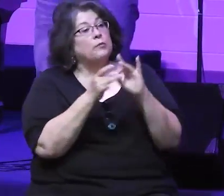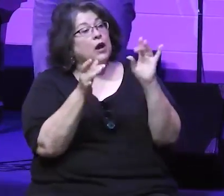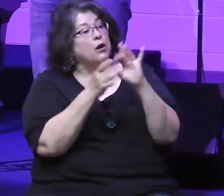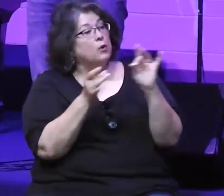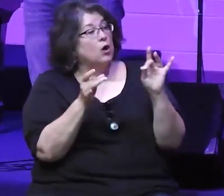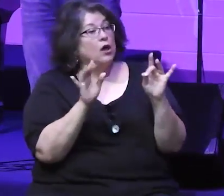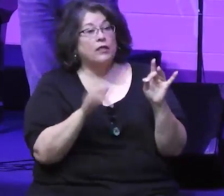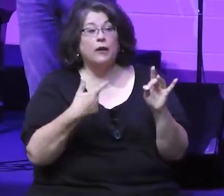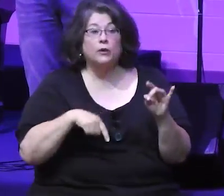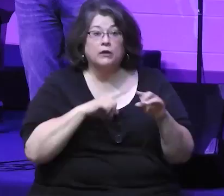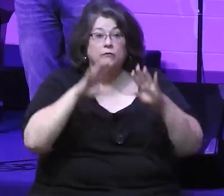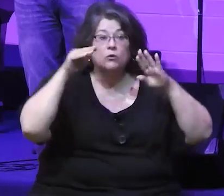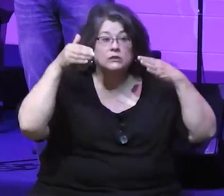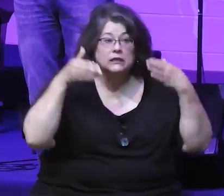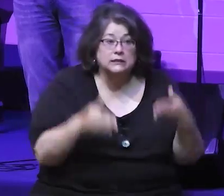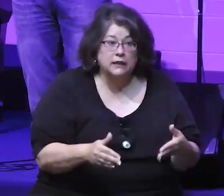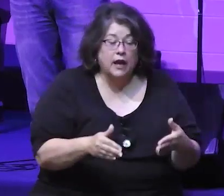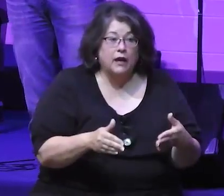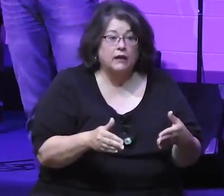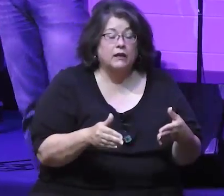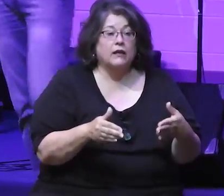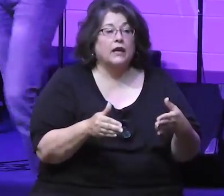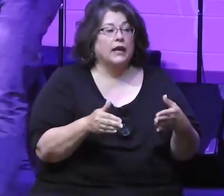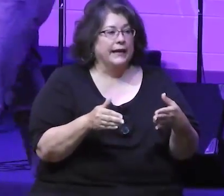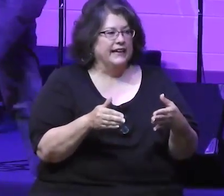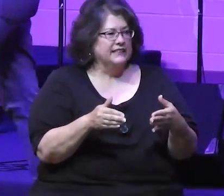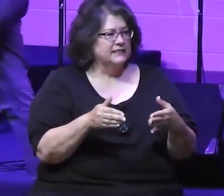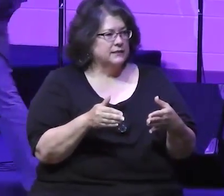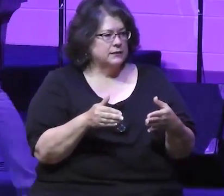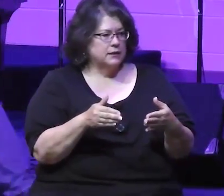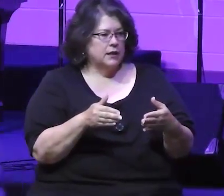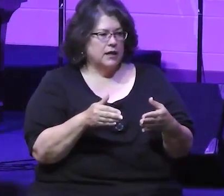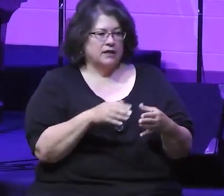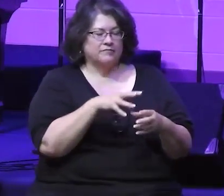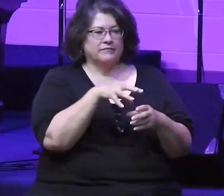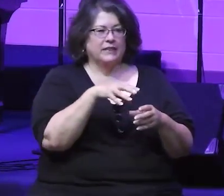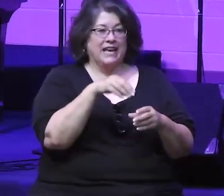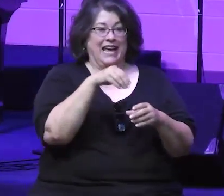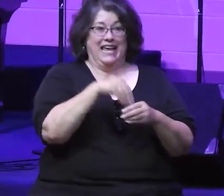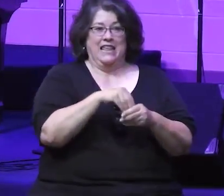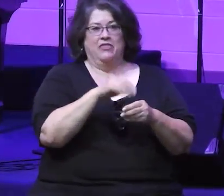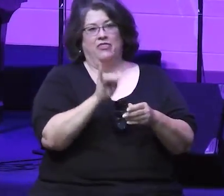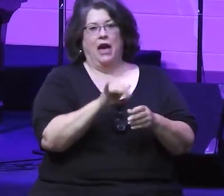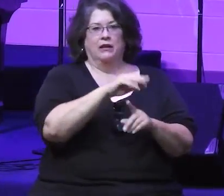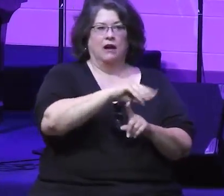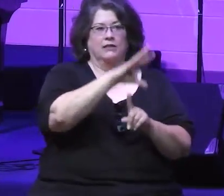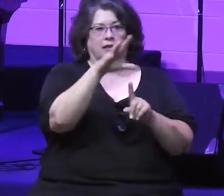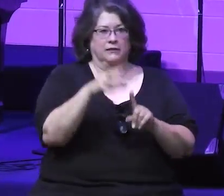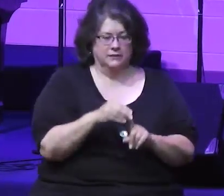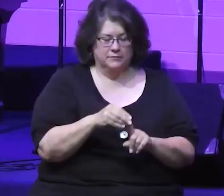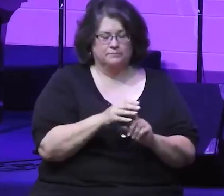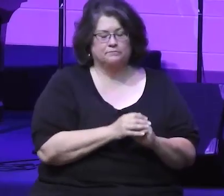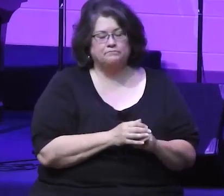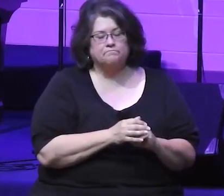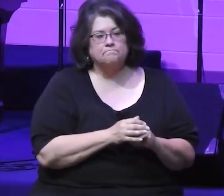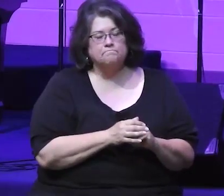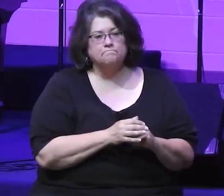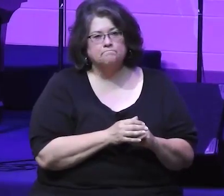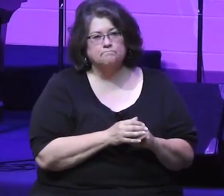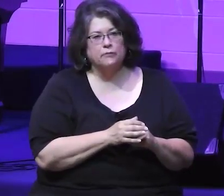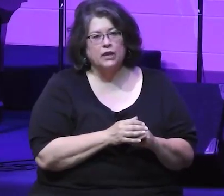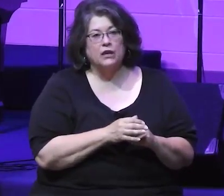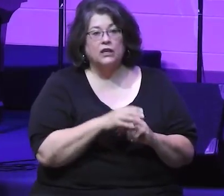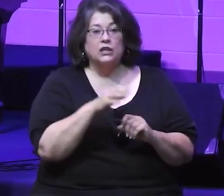sits within that larger context. And I want to suggest that today's parable is actually about what the